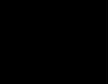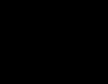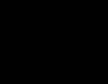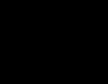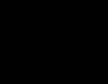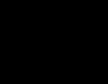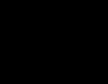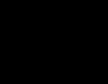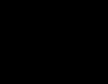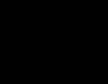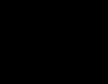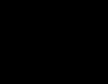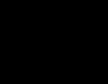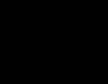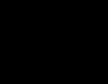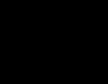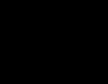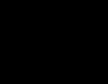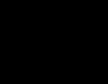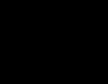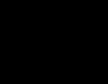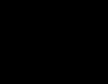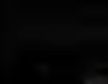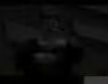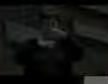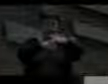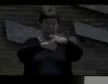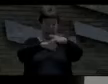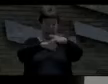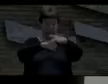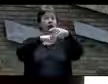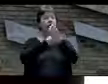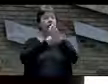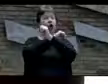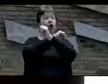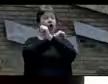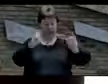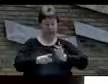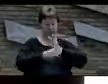are sleeping, future needs in earth's